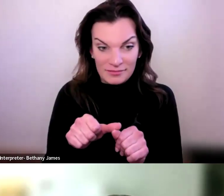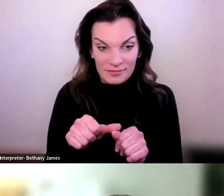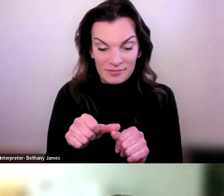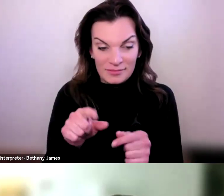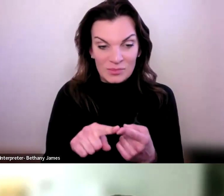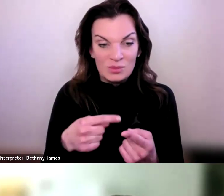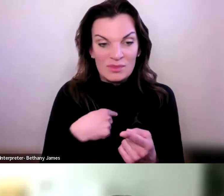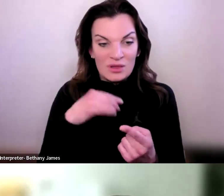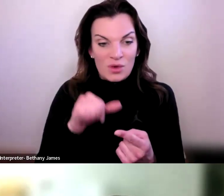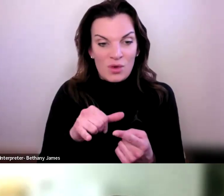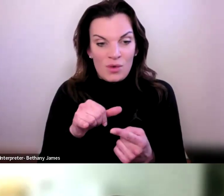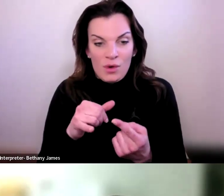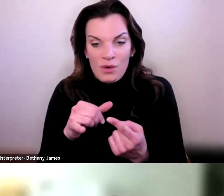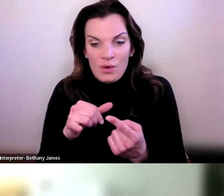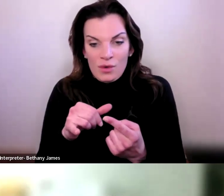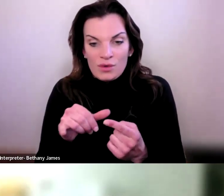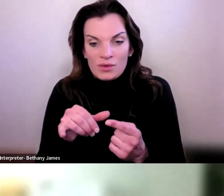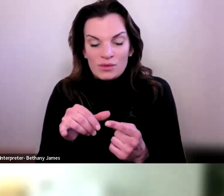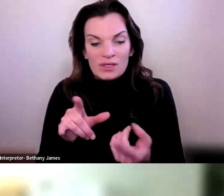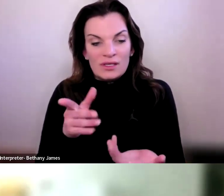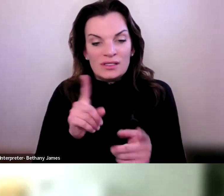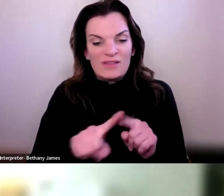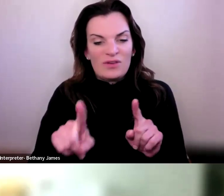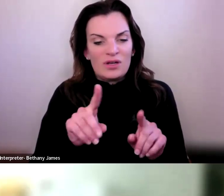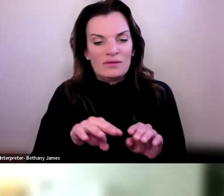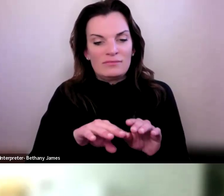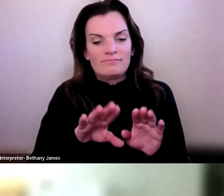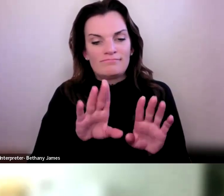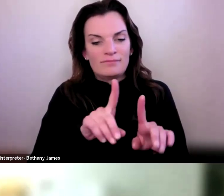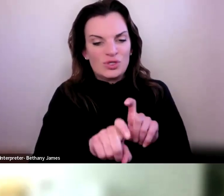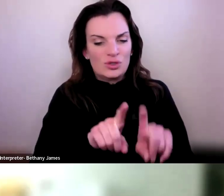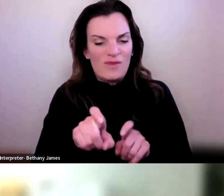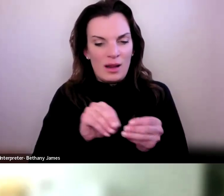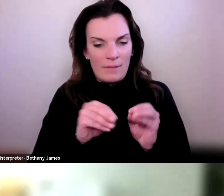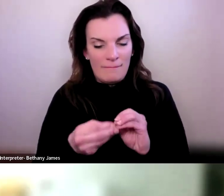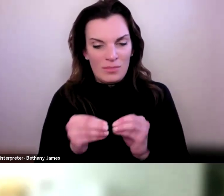to me, those household pulse survey numbers are pretty